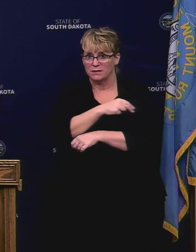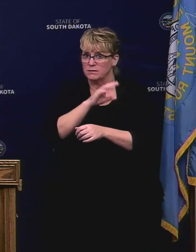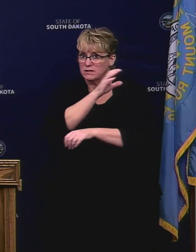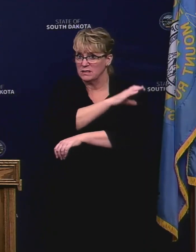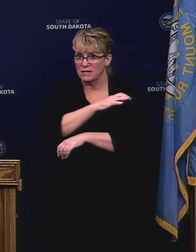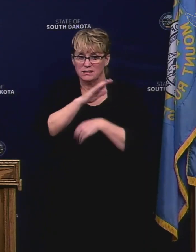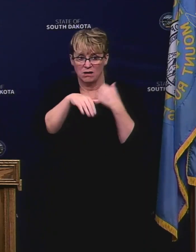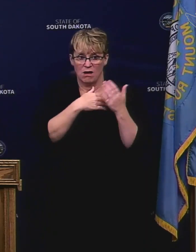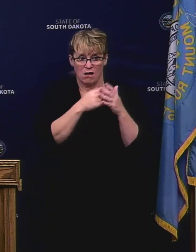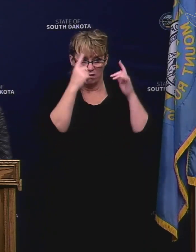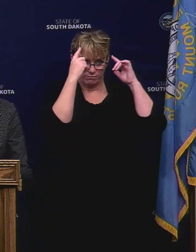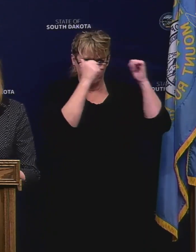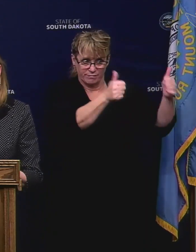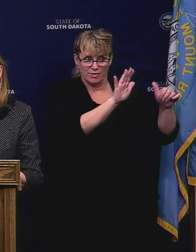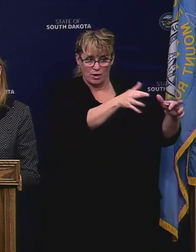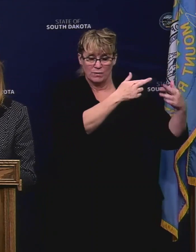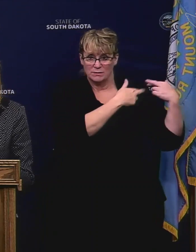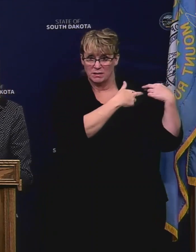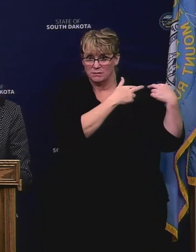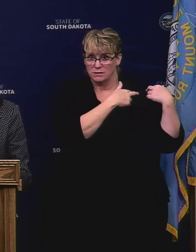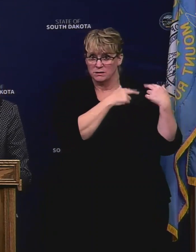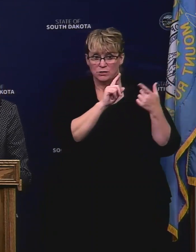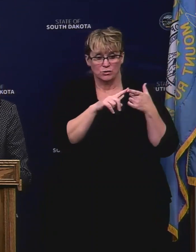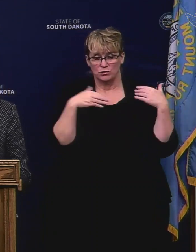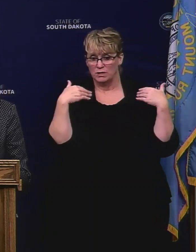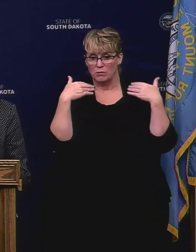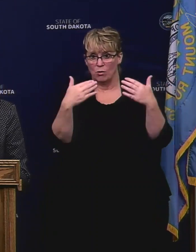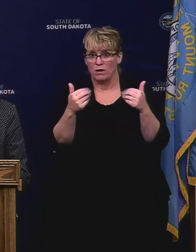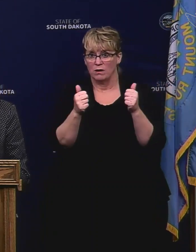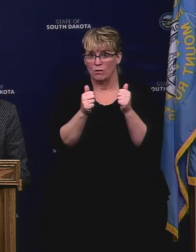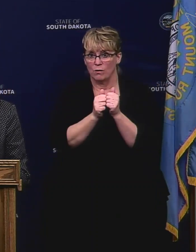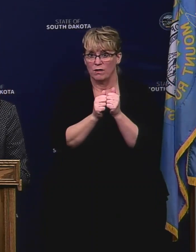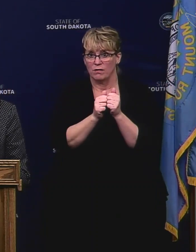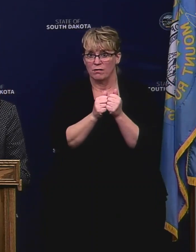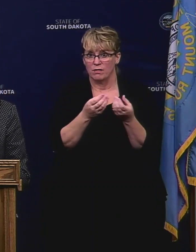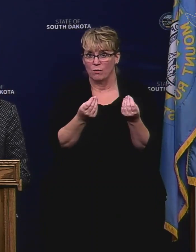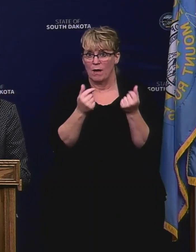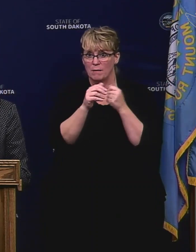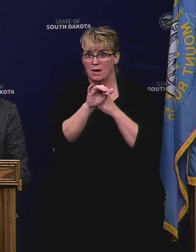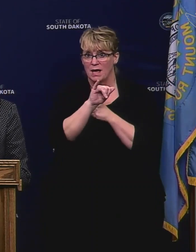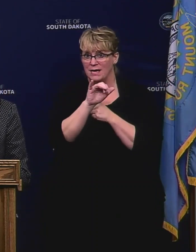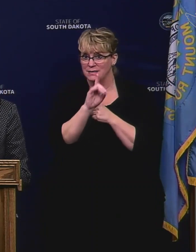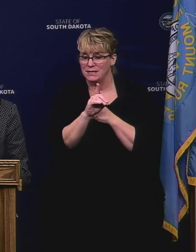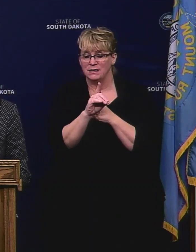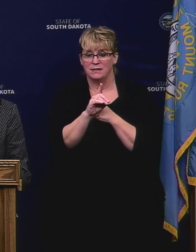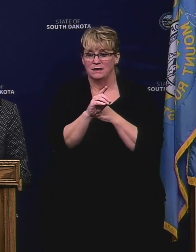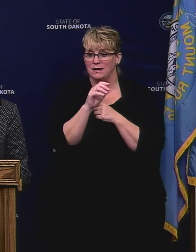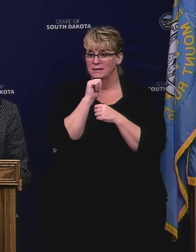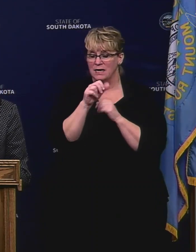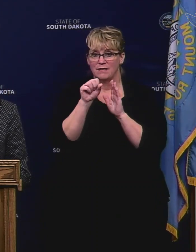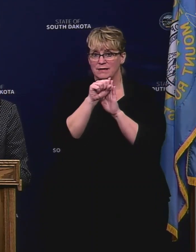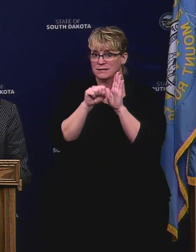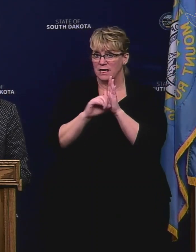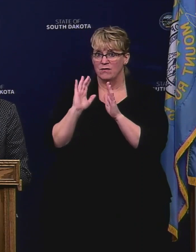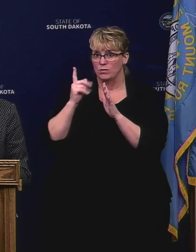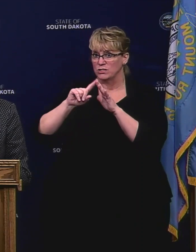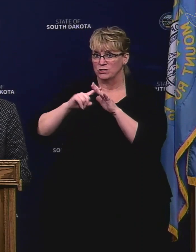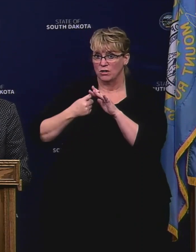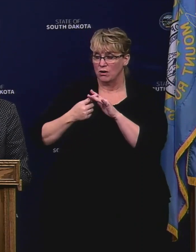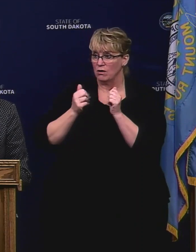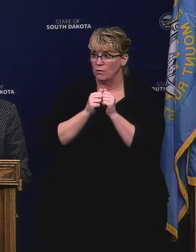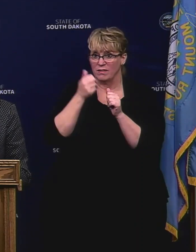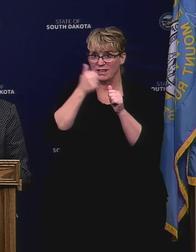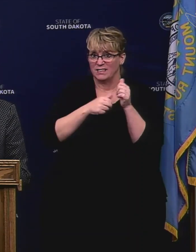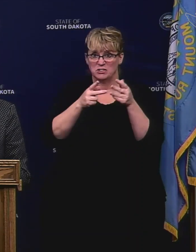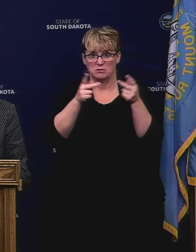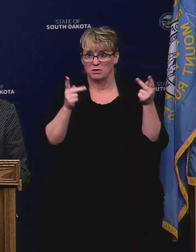It's all on them just to kind of keep going with the Abbott ID Now testing that they have. It's not like something the state would roll out to each and